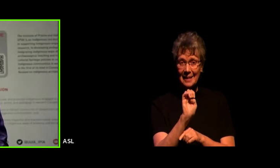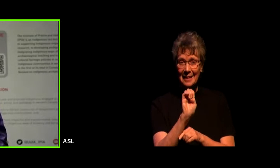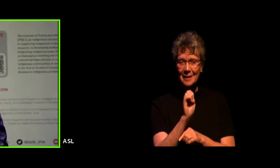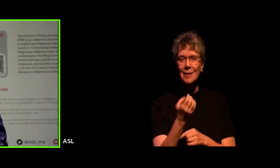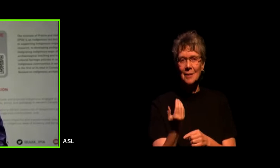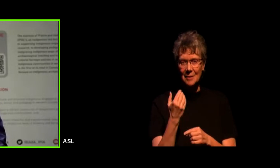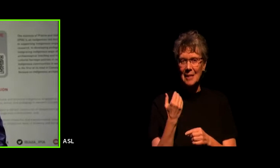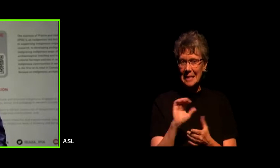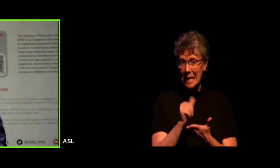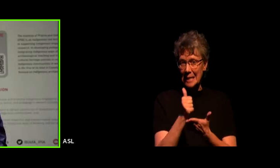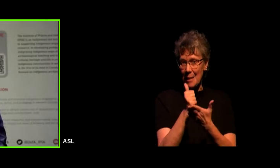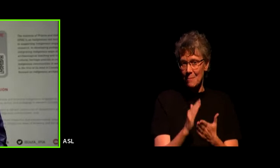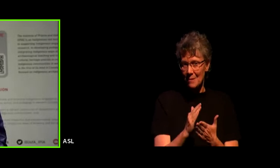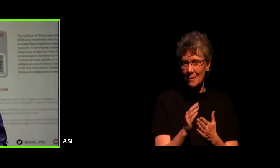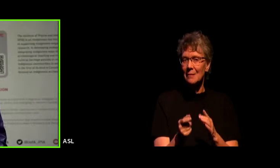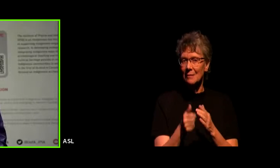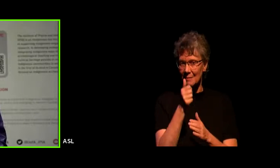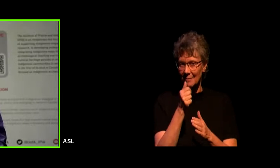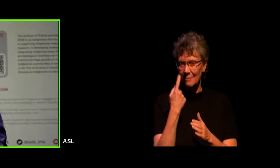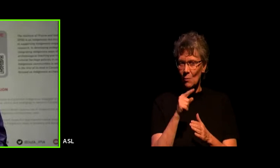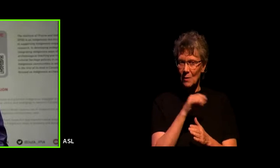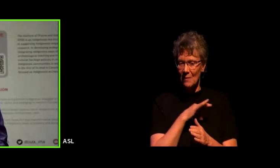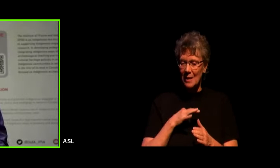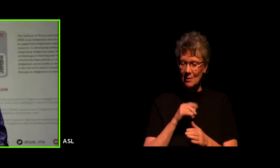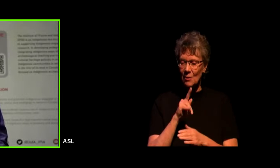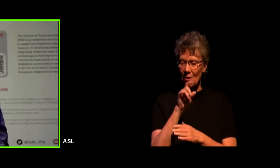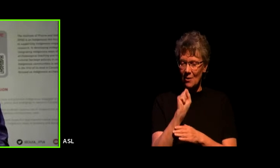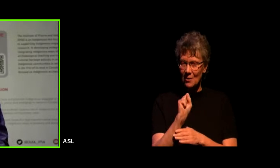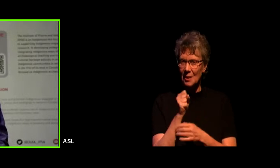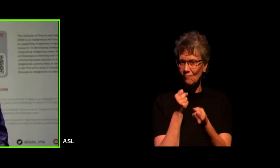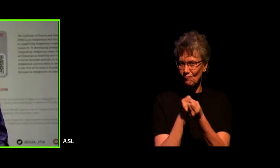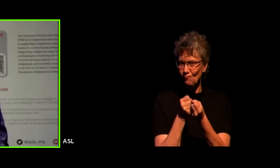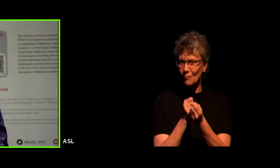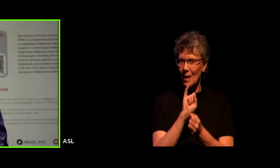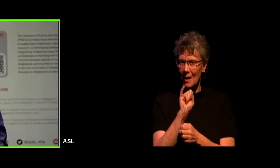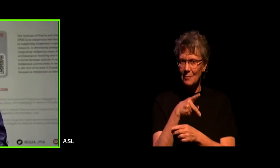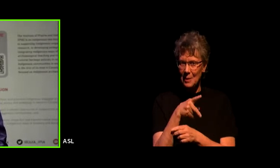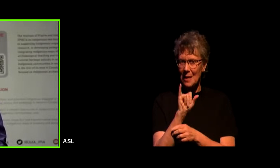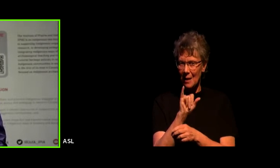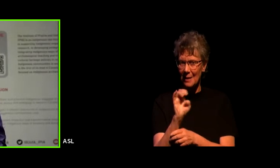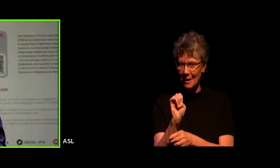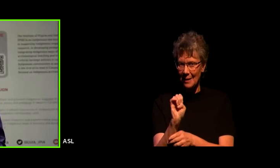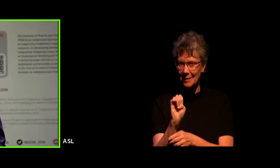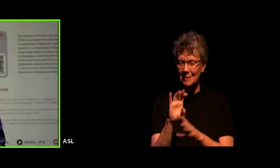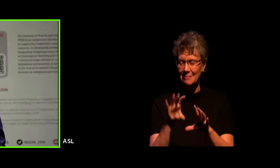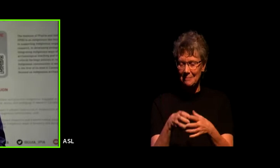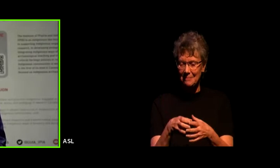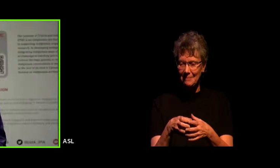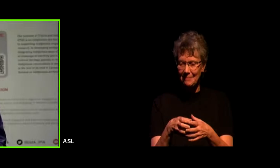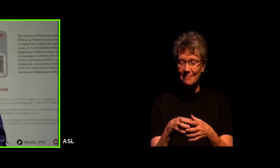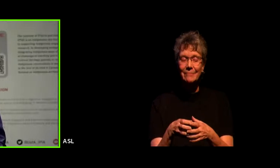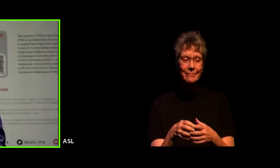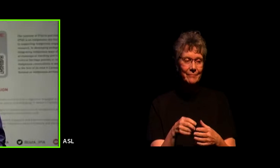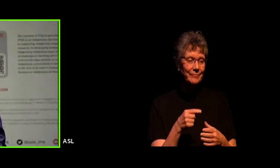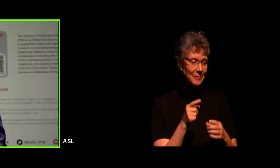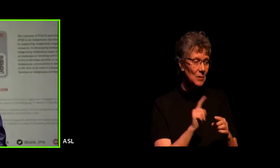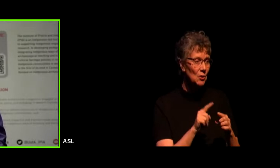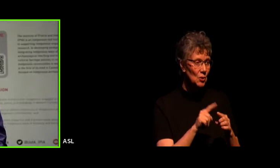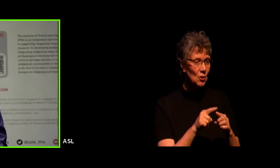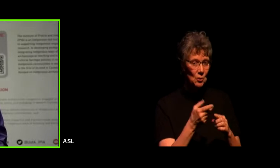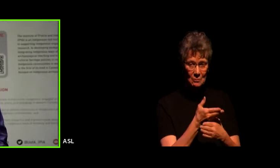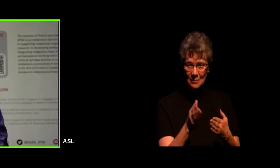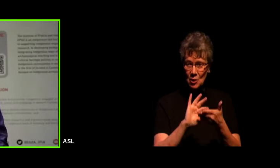a very strong supporter of the IPIA. To our entire alumni community, I offer my most sincere gratitude.